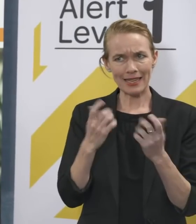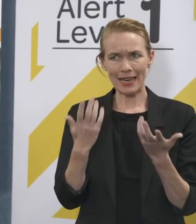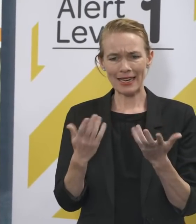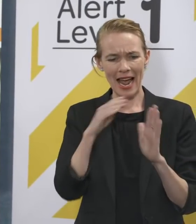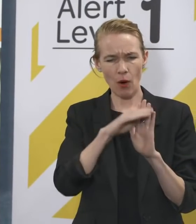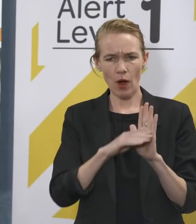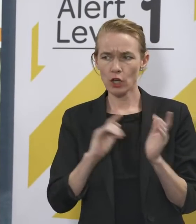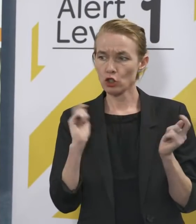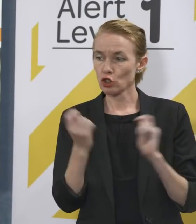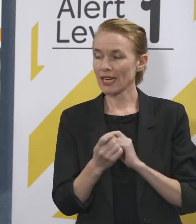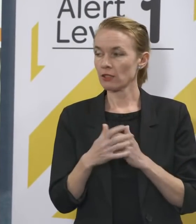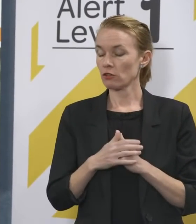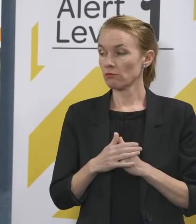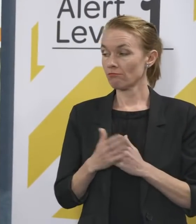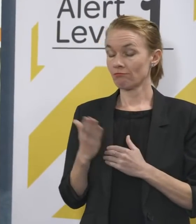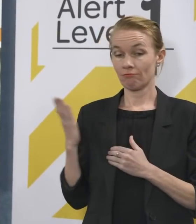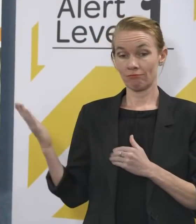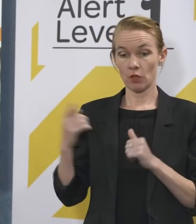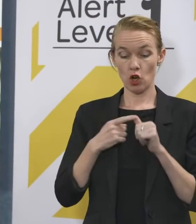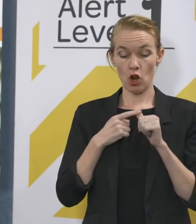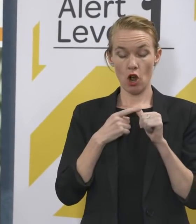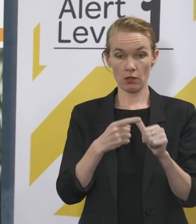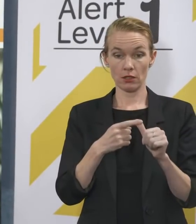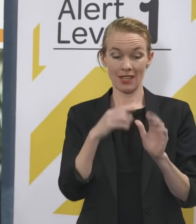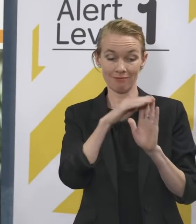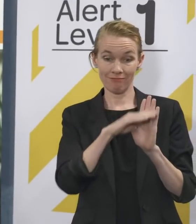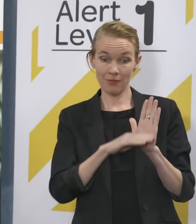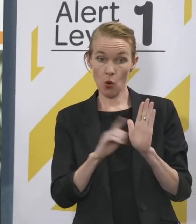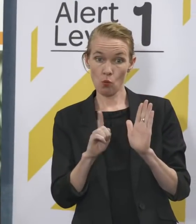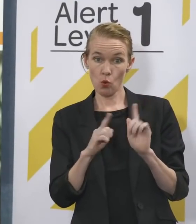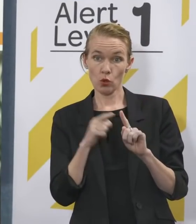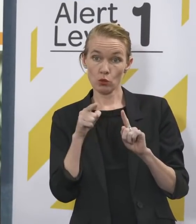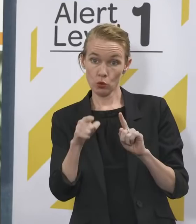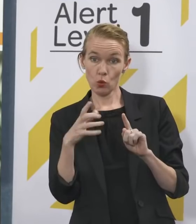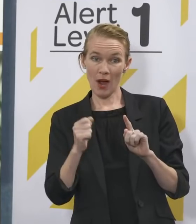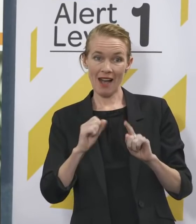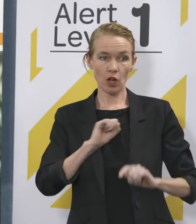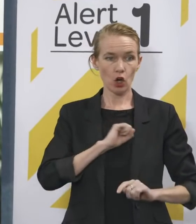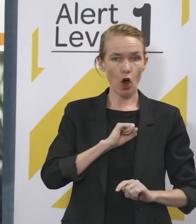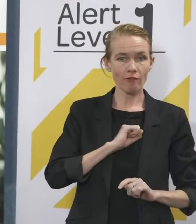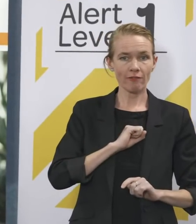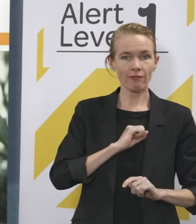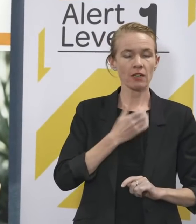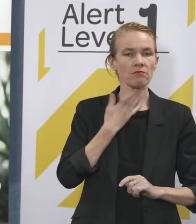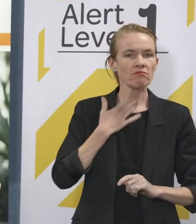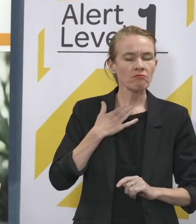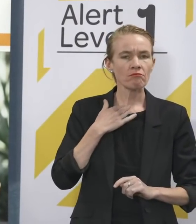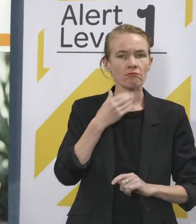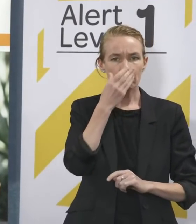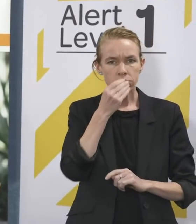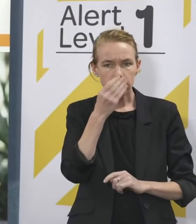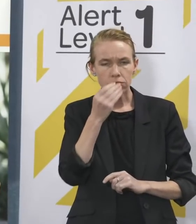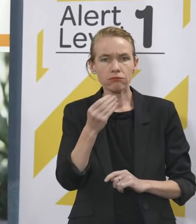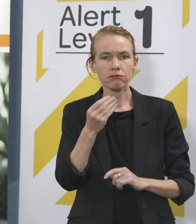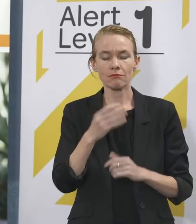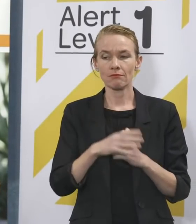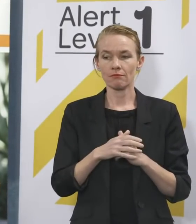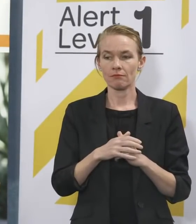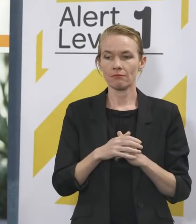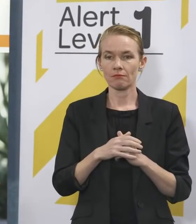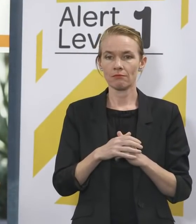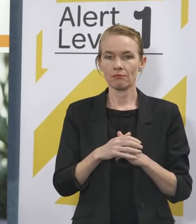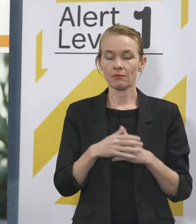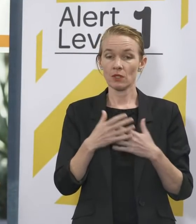respiratory symptoms, and if you look at the symptoms that are in the list under the case definition, it's very broad. It includes, what we call it in